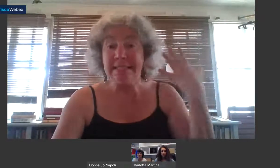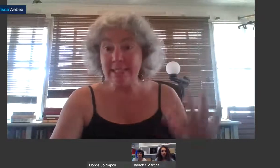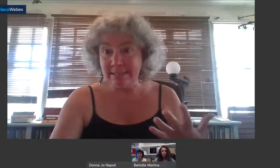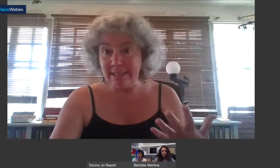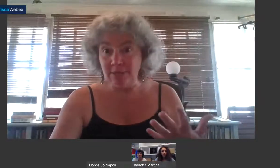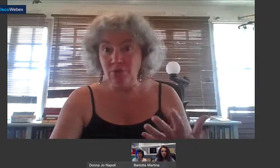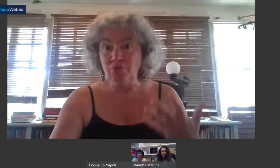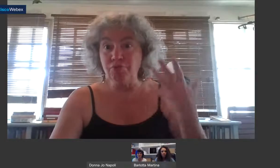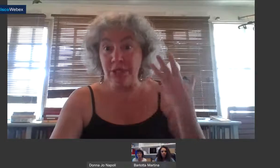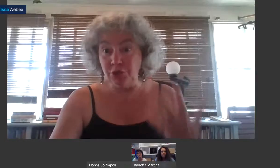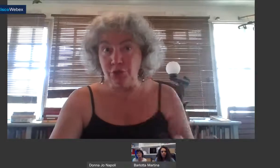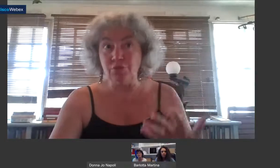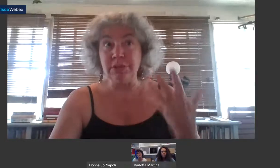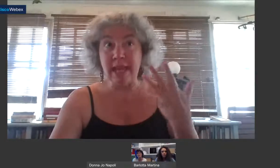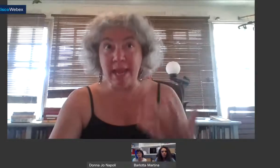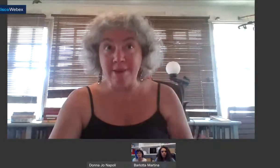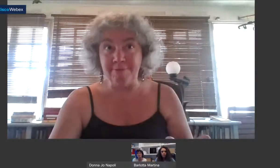Does it reduce effort?